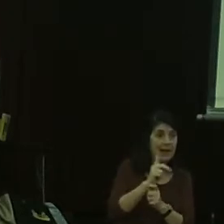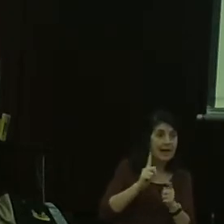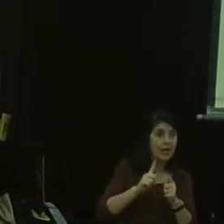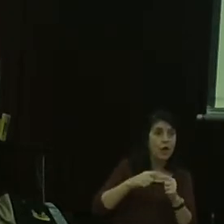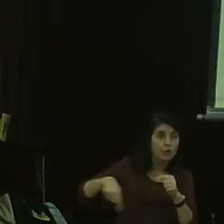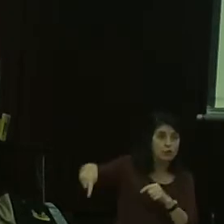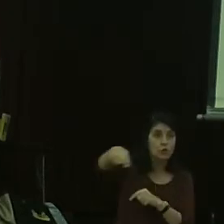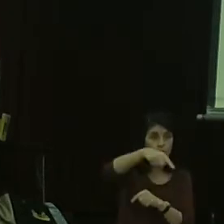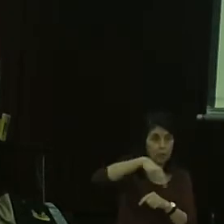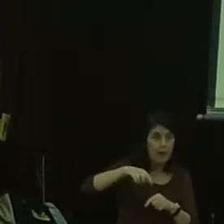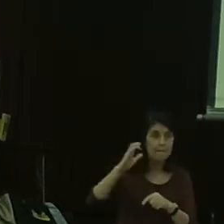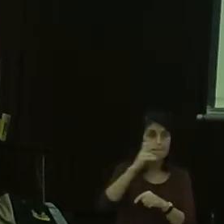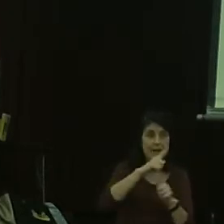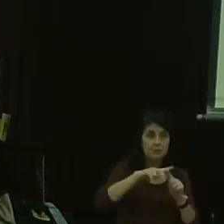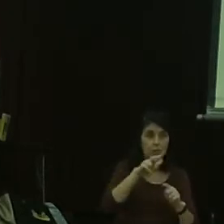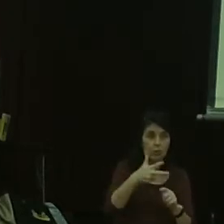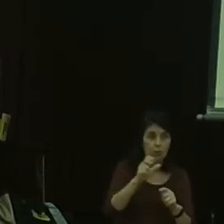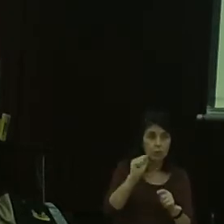they did the